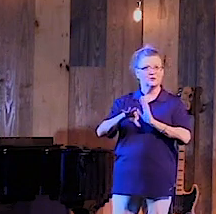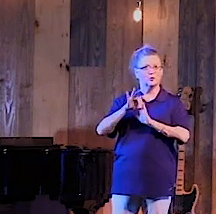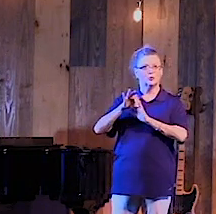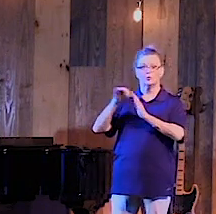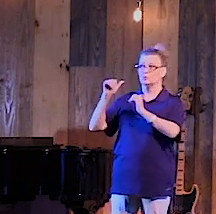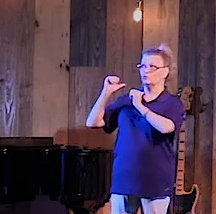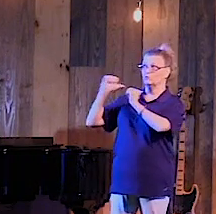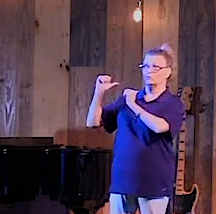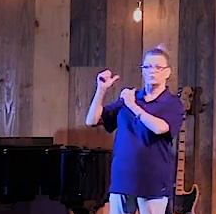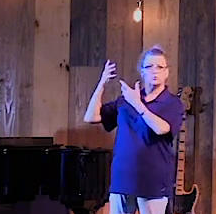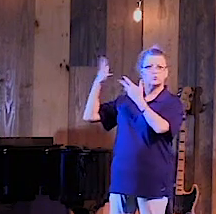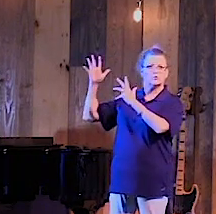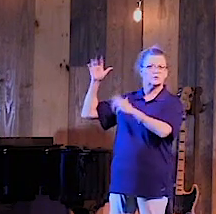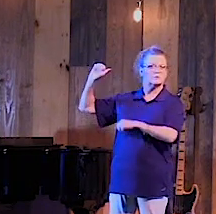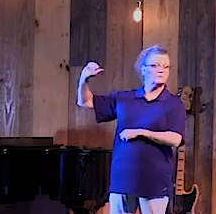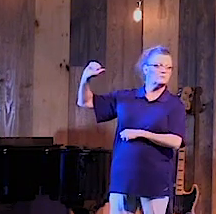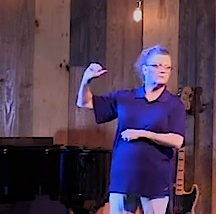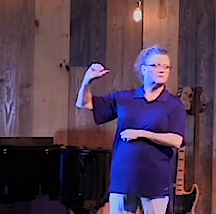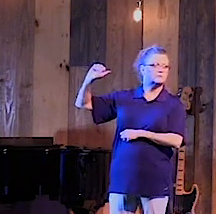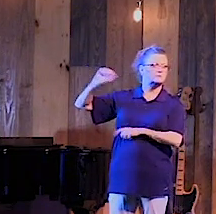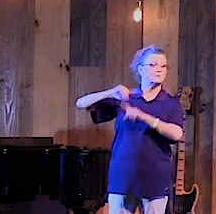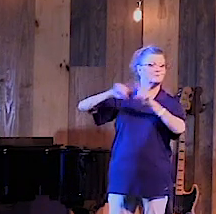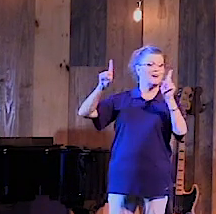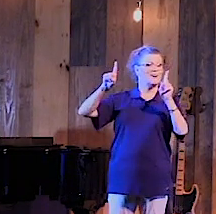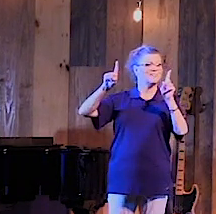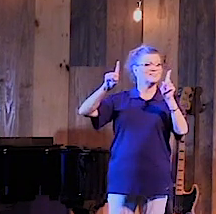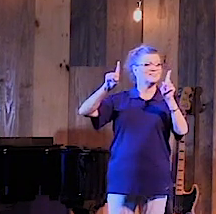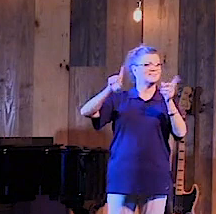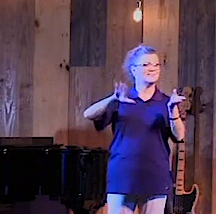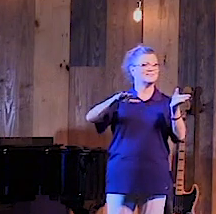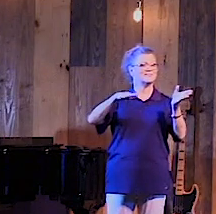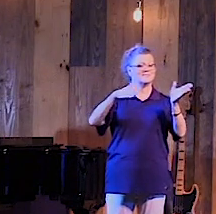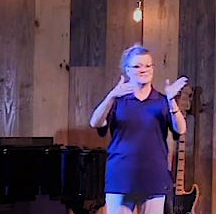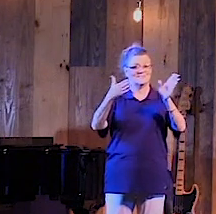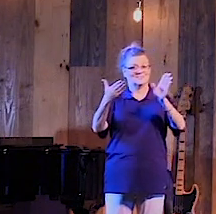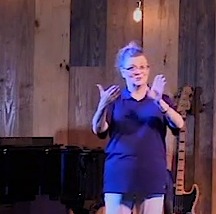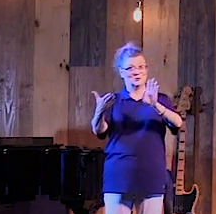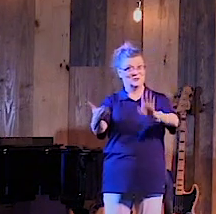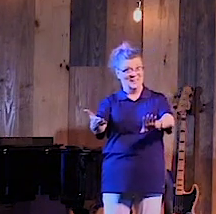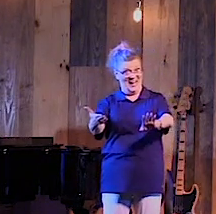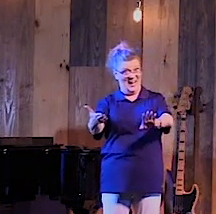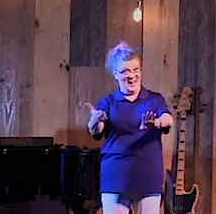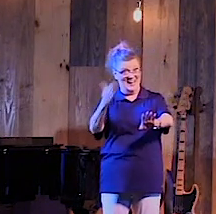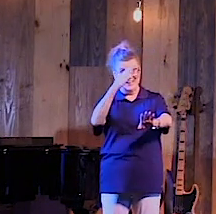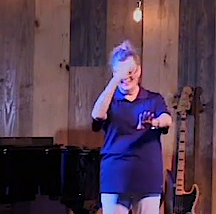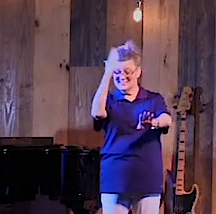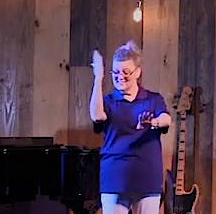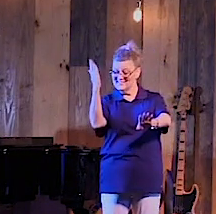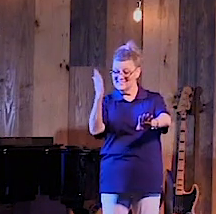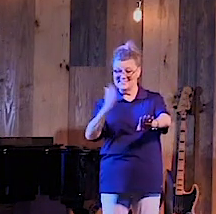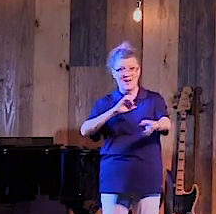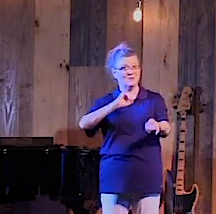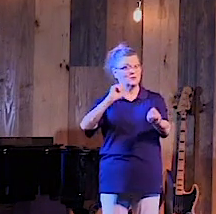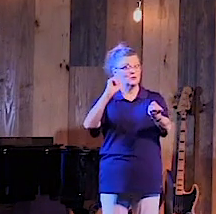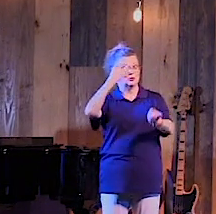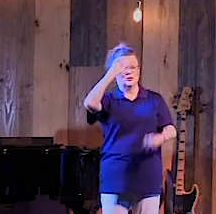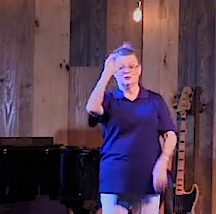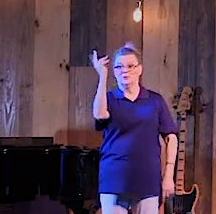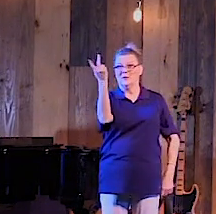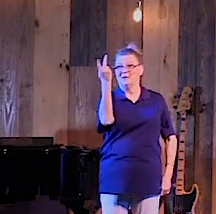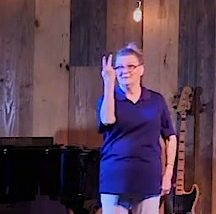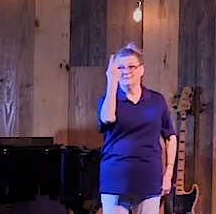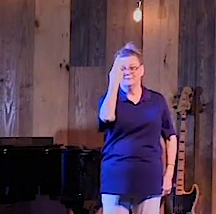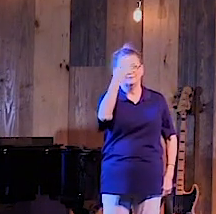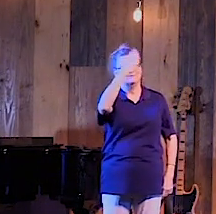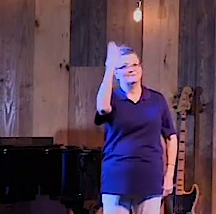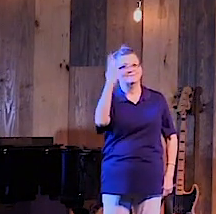listen, once you die, you can never undo that choice. I mean this with all my heart.